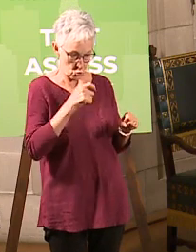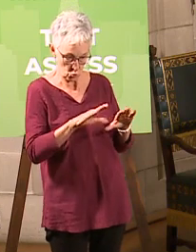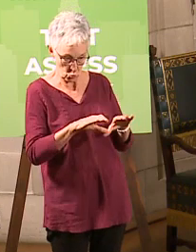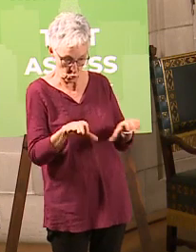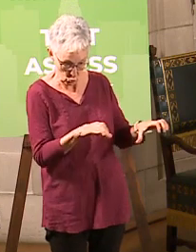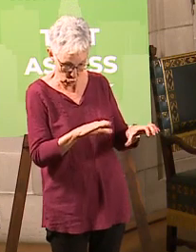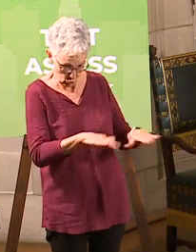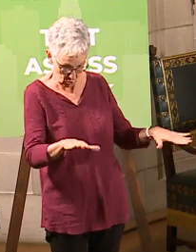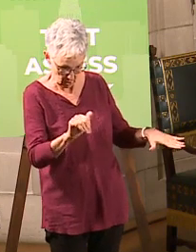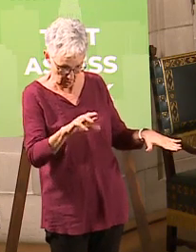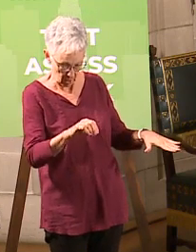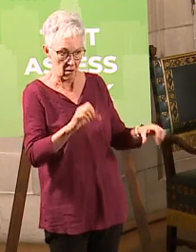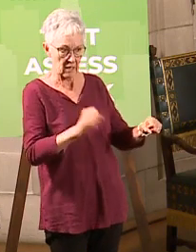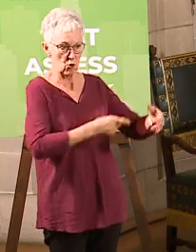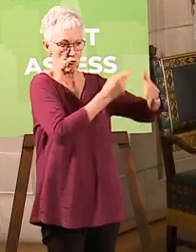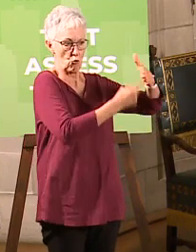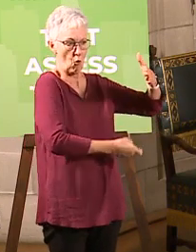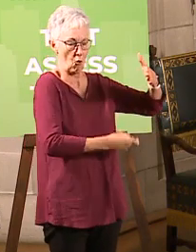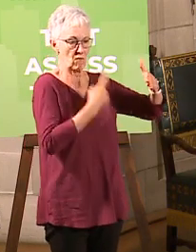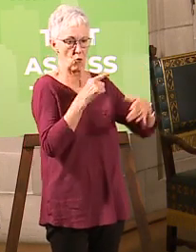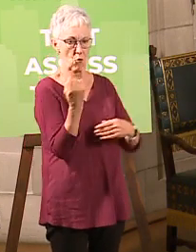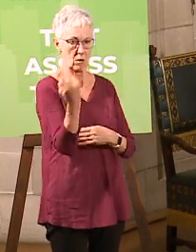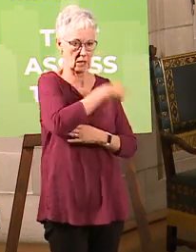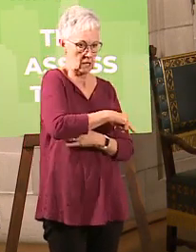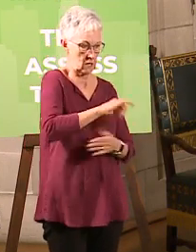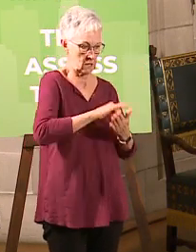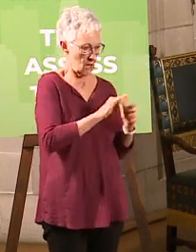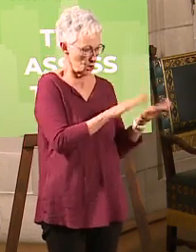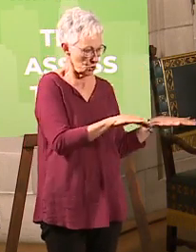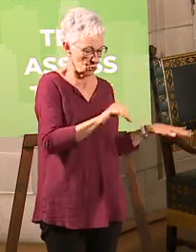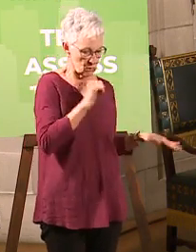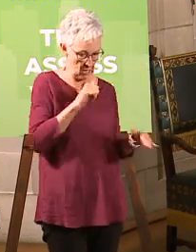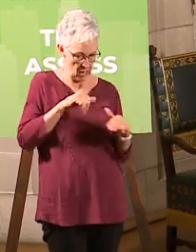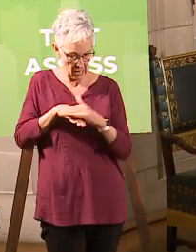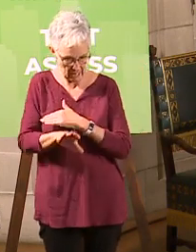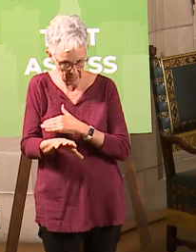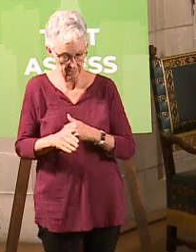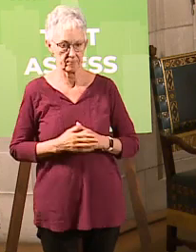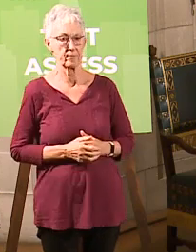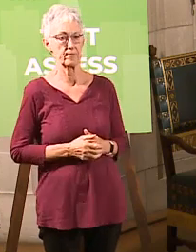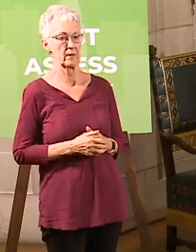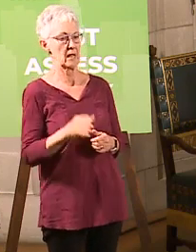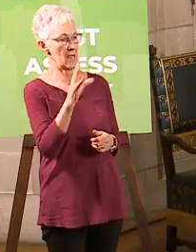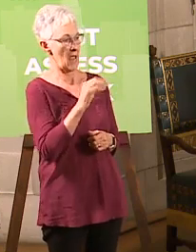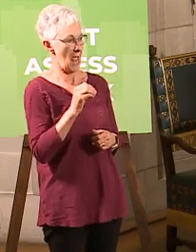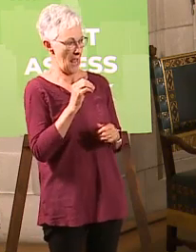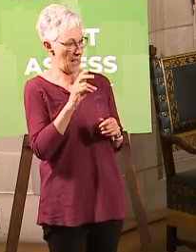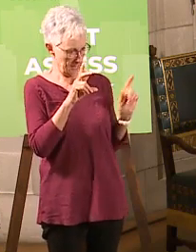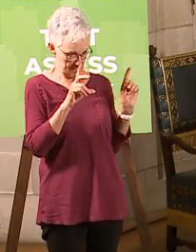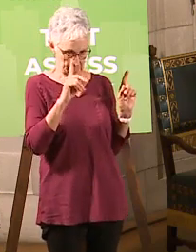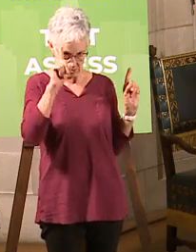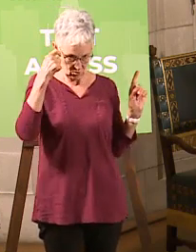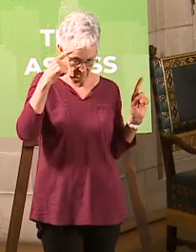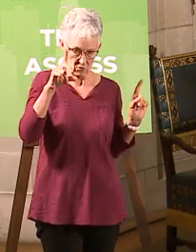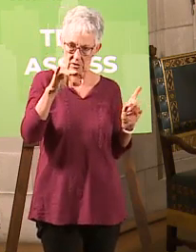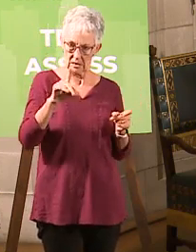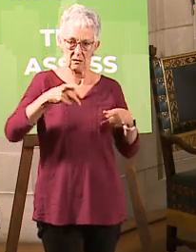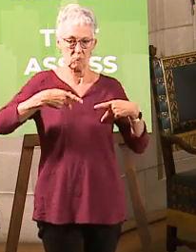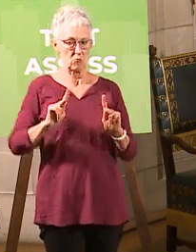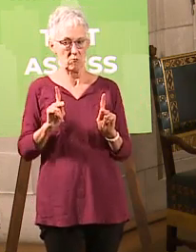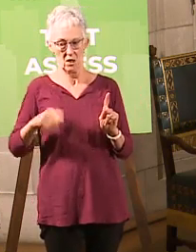only slightly, as the impact on child care providers has really been tremendous. In April, the governor announced an executive